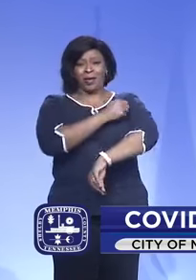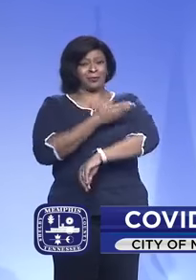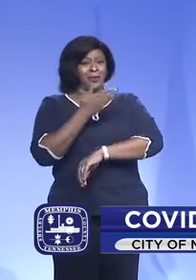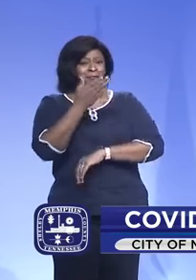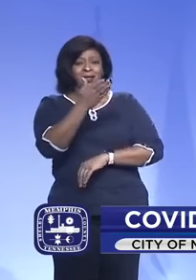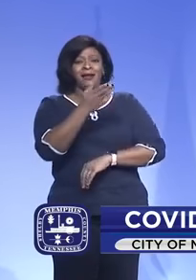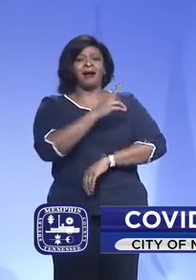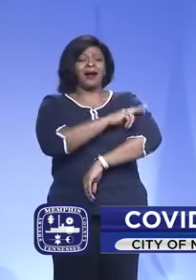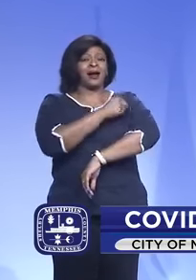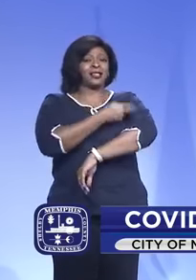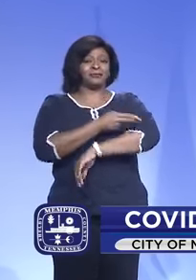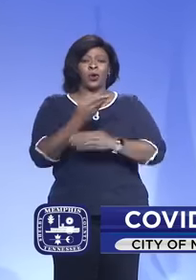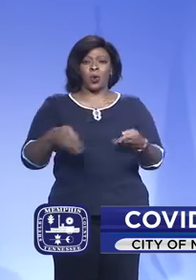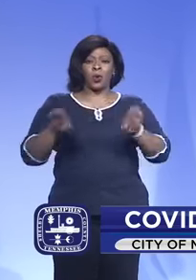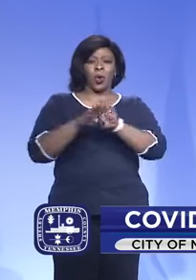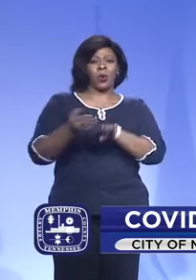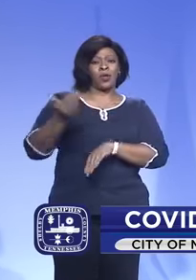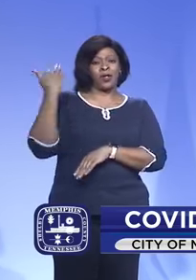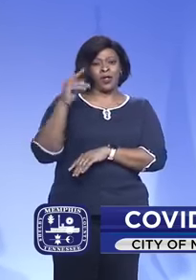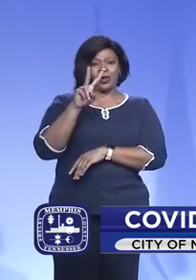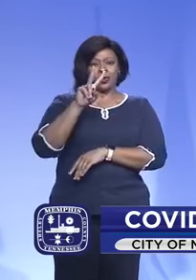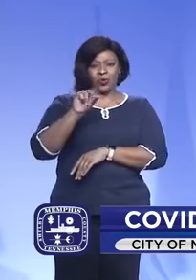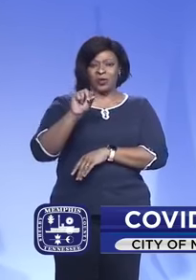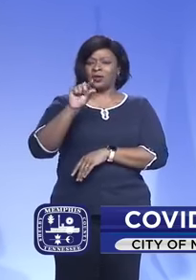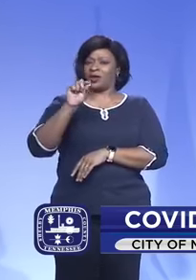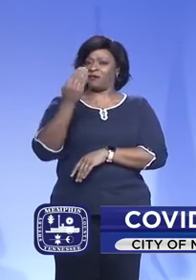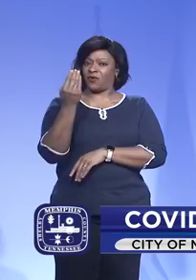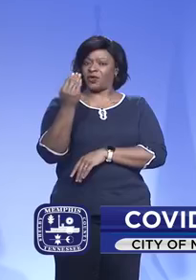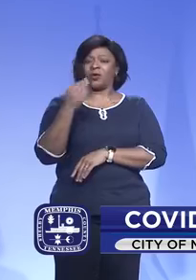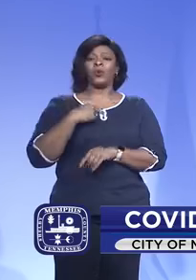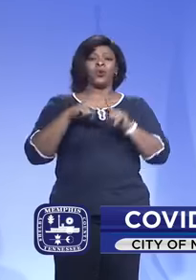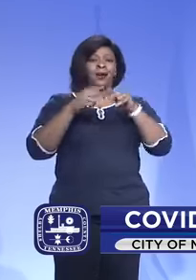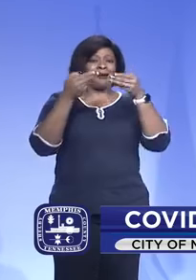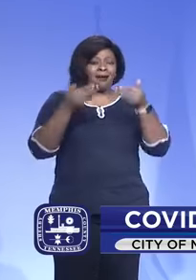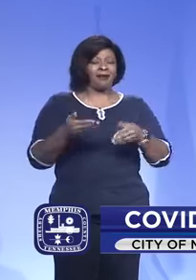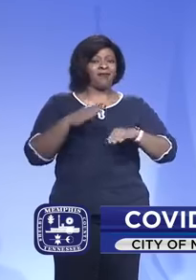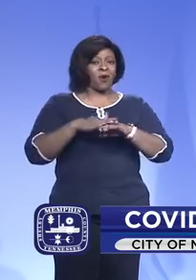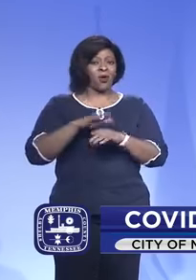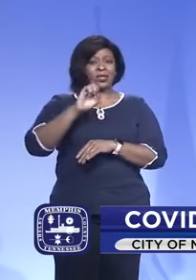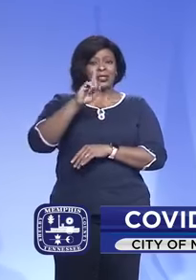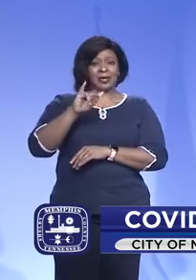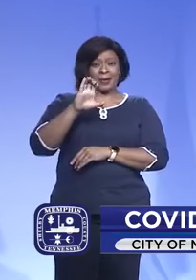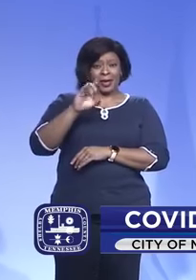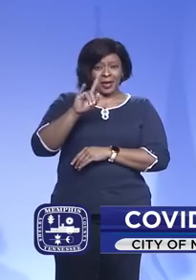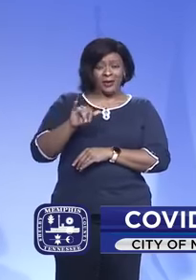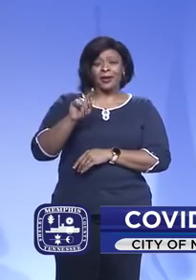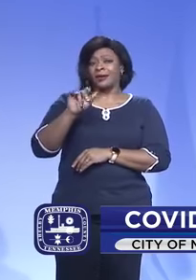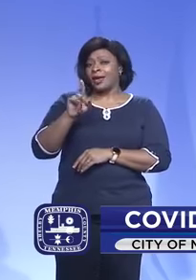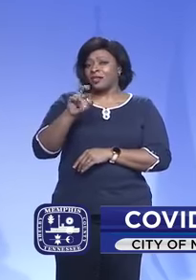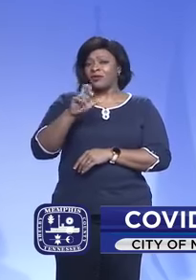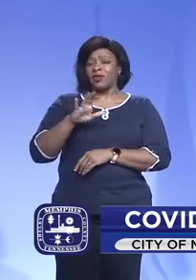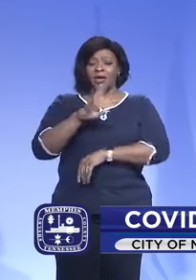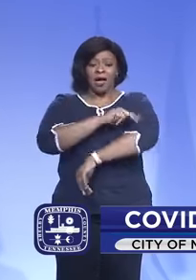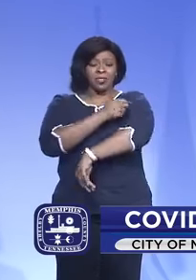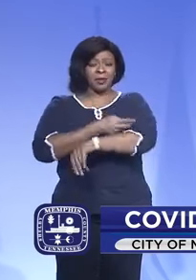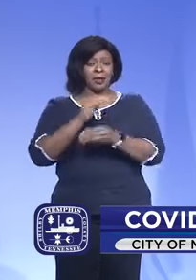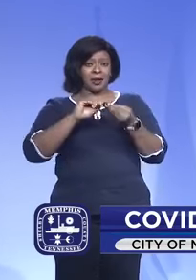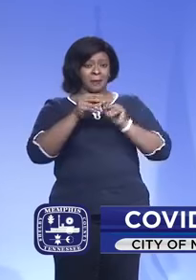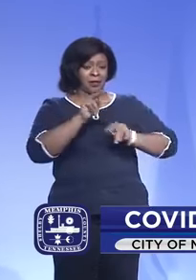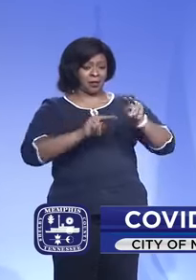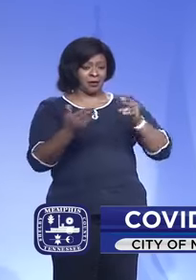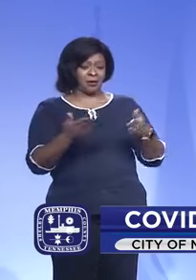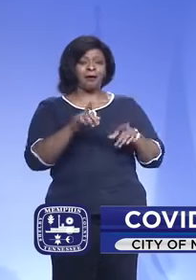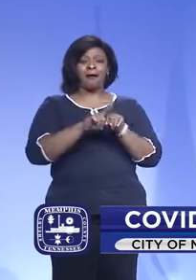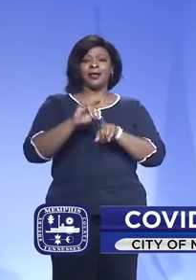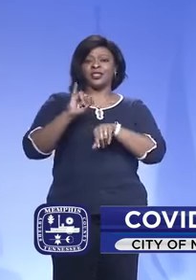closed in 2014. So we rely very heavily on the Shelby County Task Force, and the hospitalization rates that we look at here as well as in